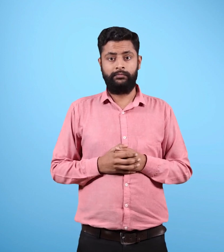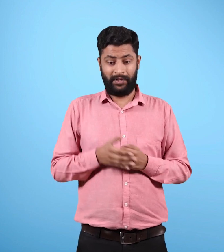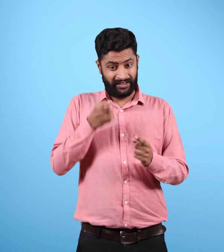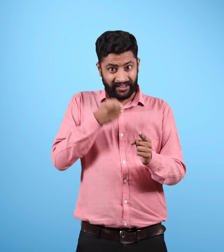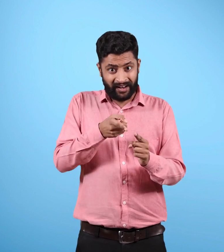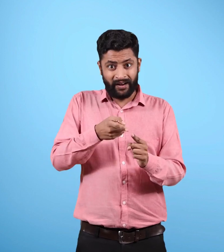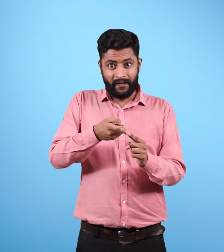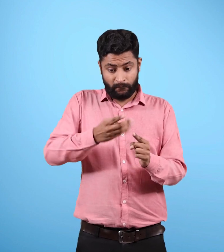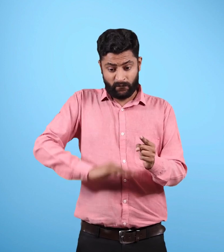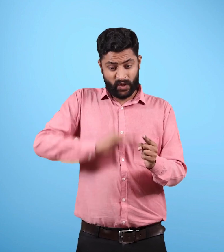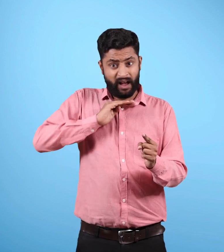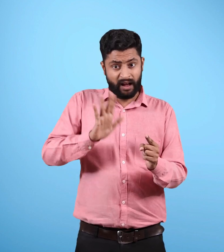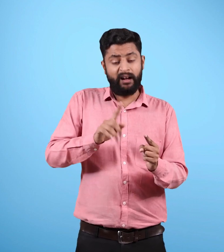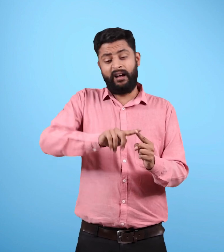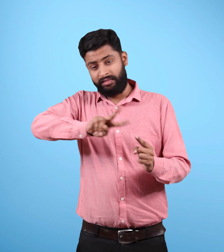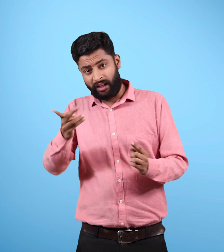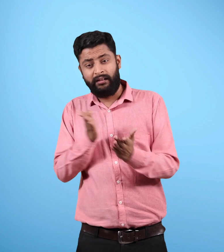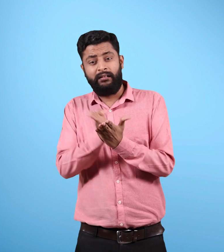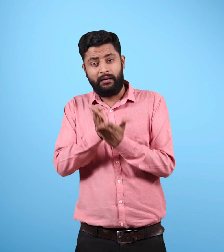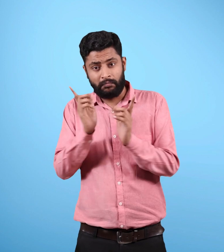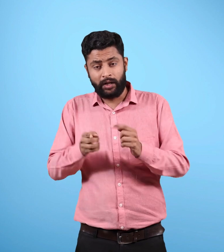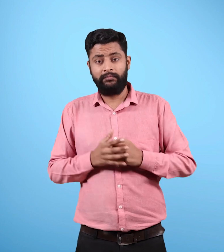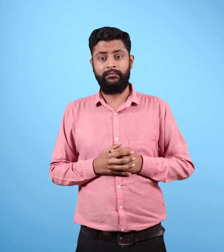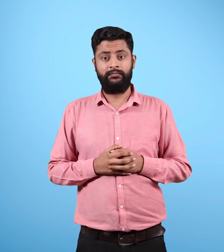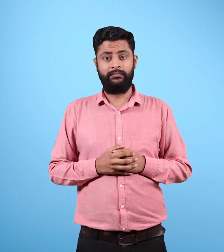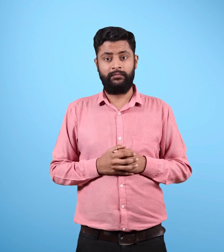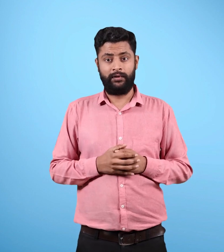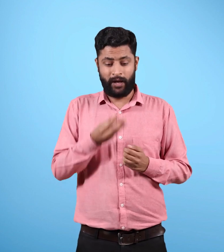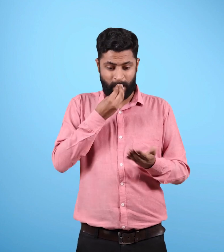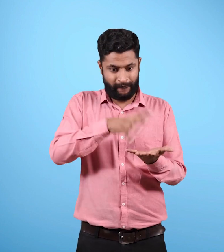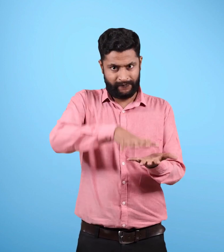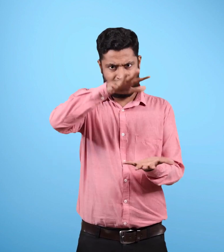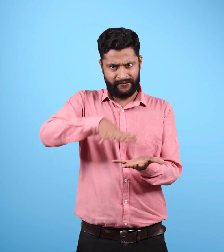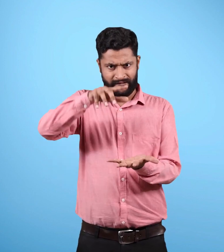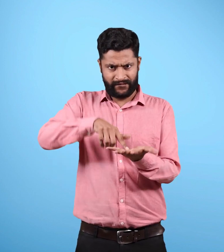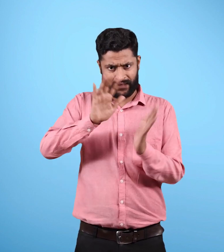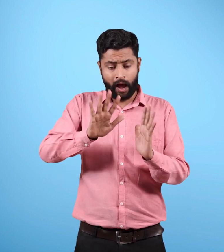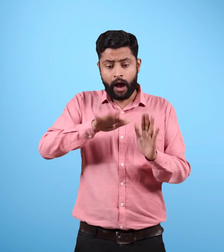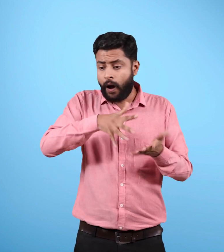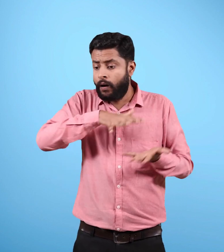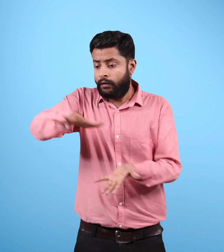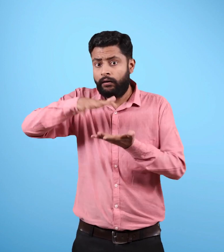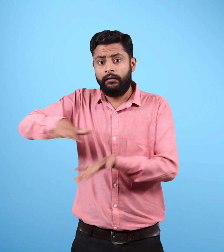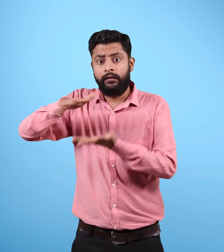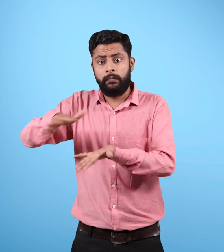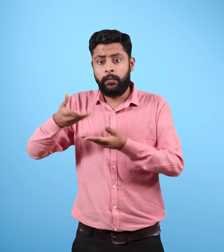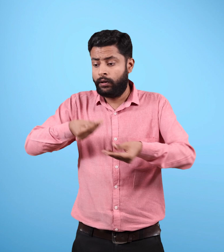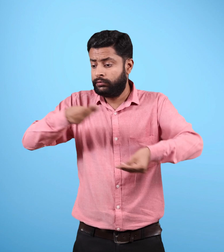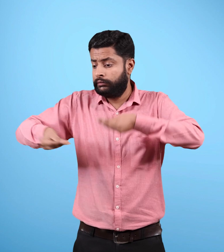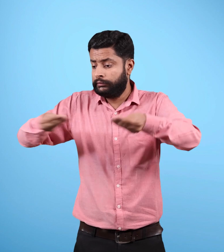That will not be enough. We will need to find ways to ensure that this food is made easily